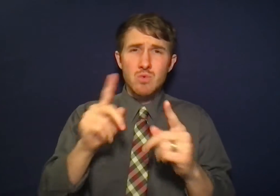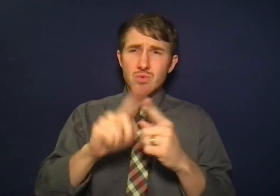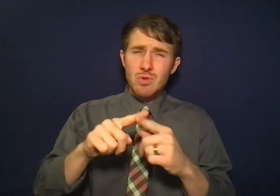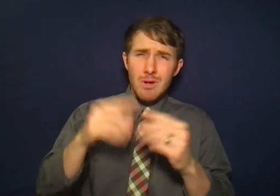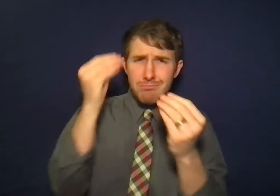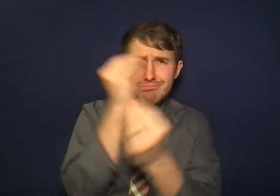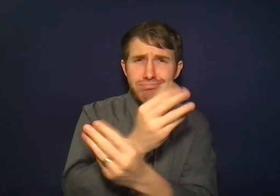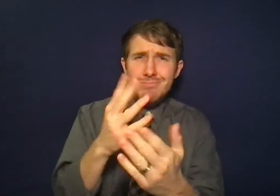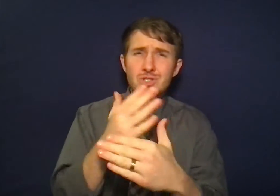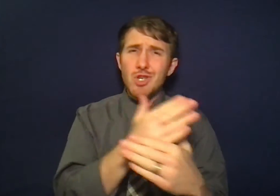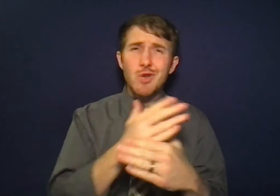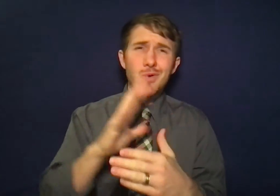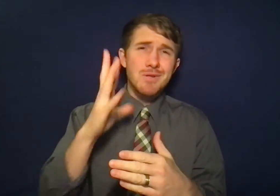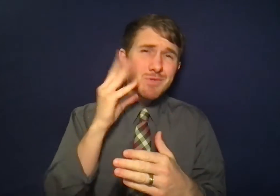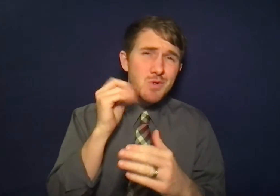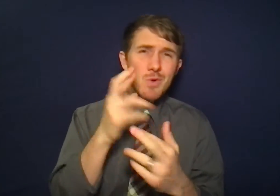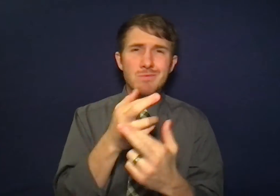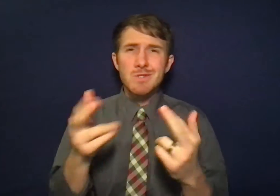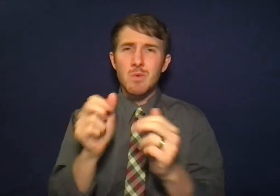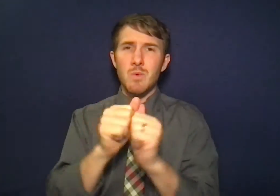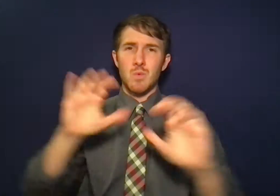group, or beyond.